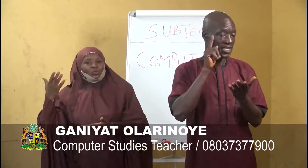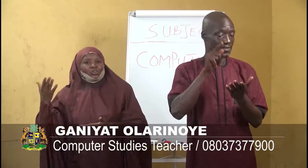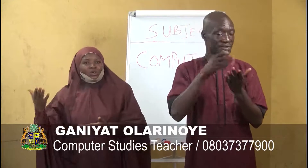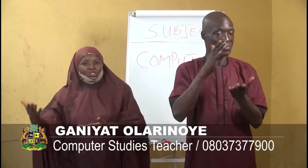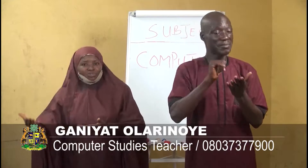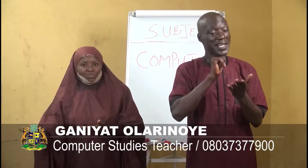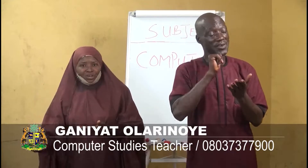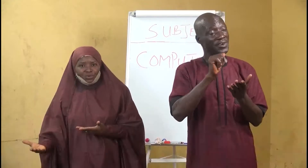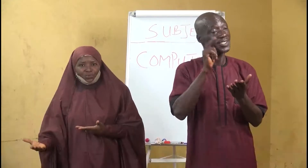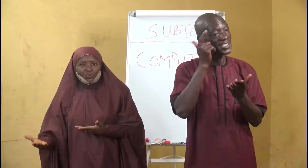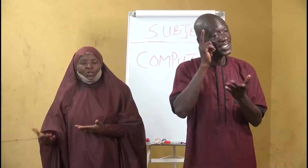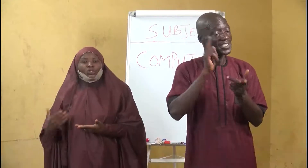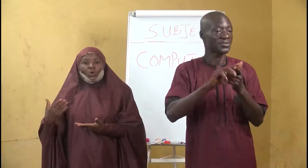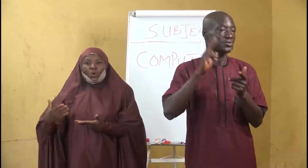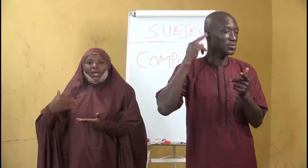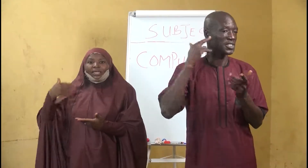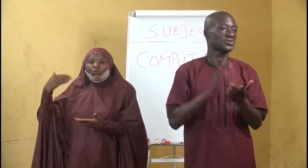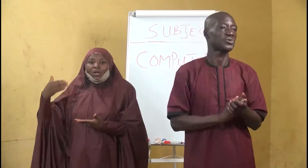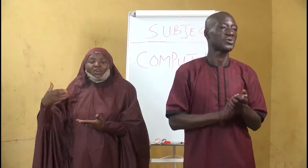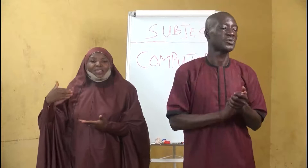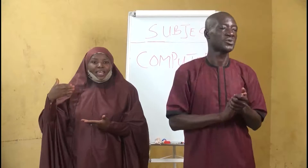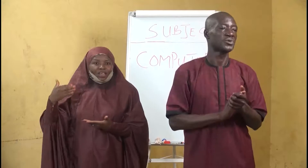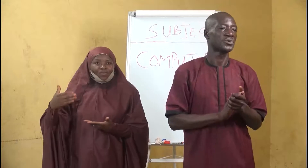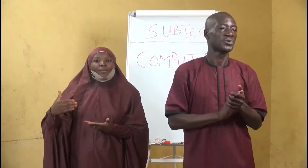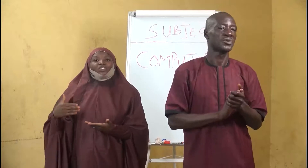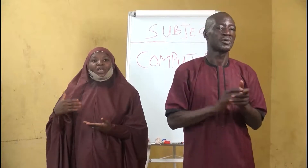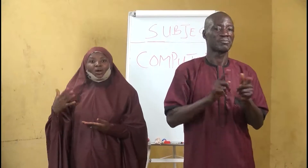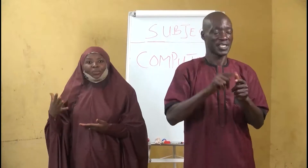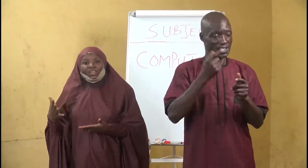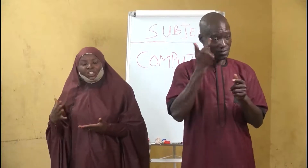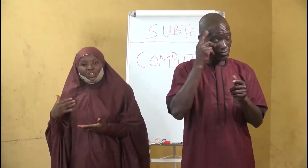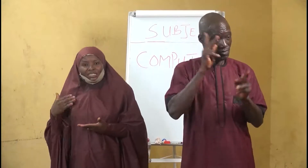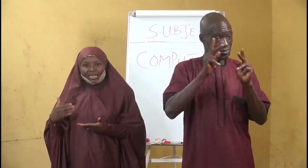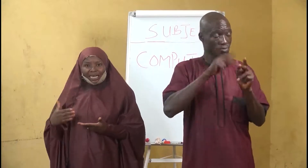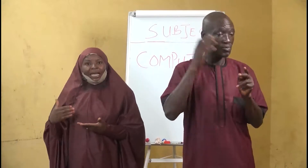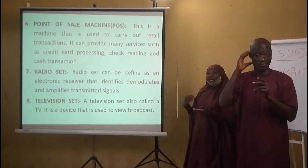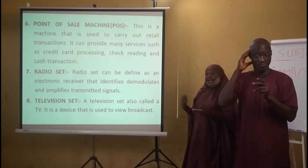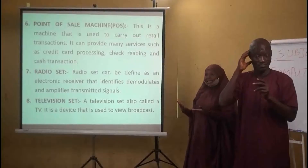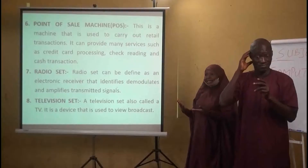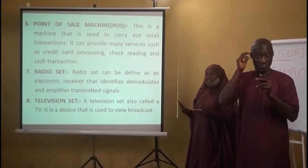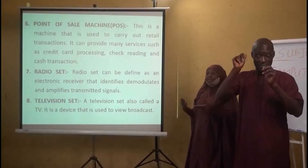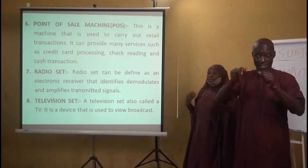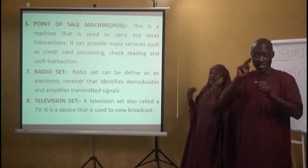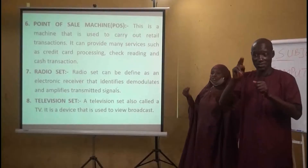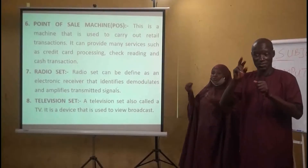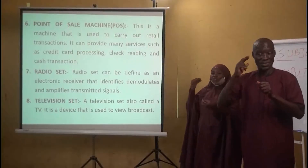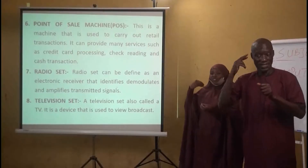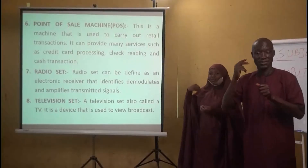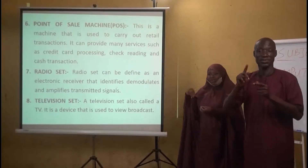the radio. So it's one of the information and communication tech gadgets because you receive